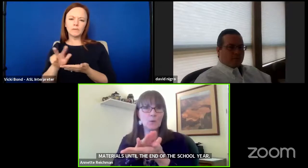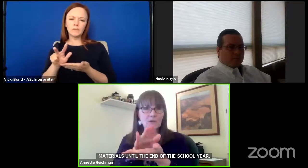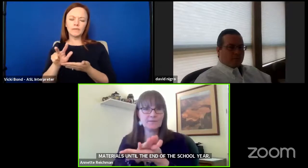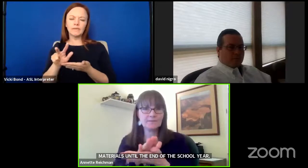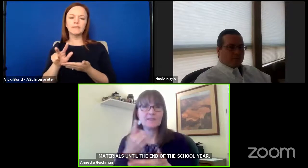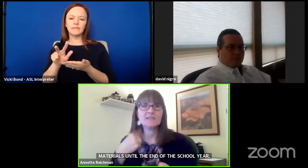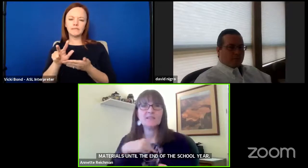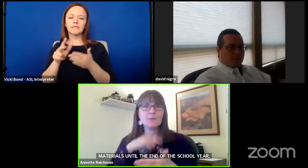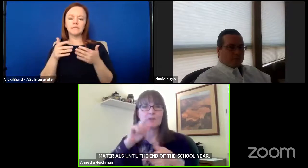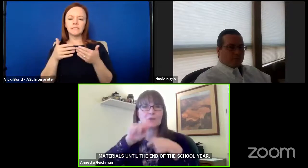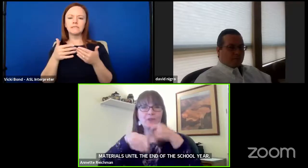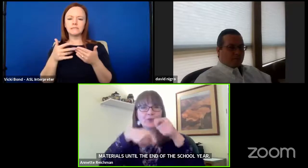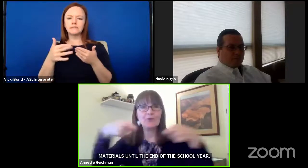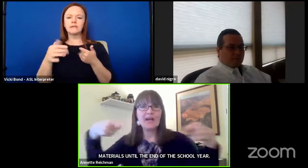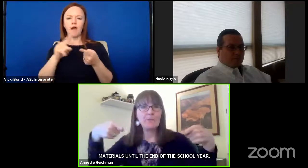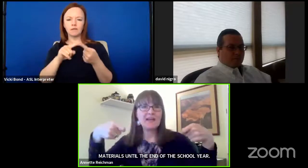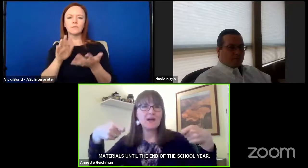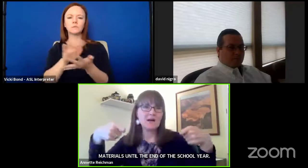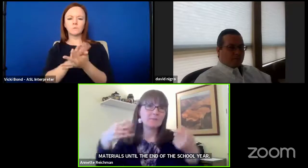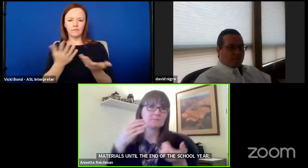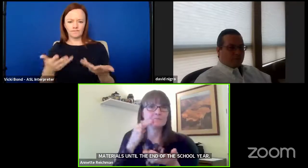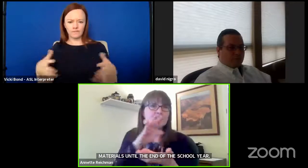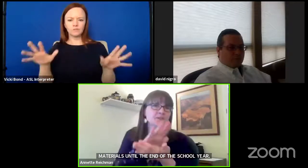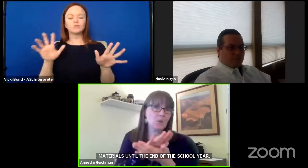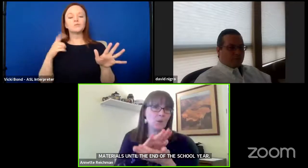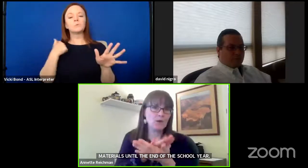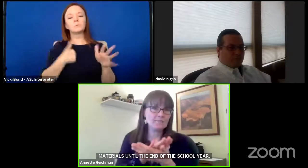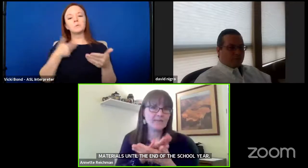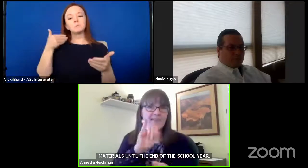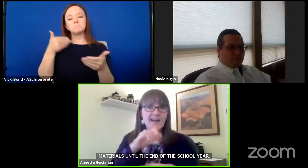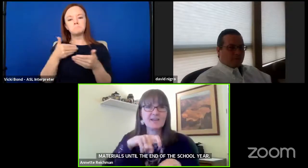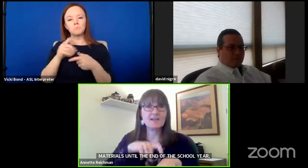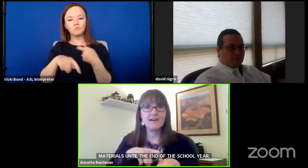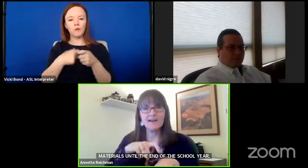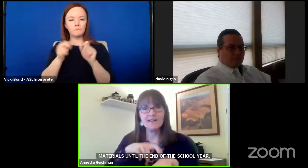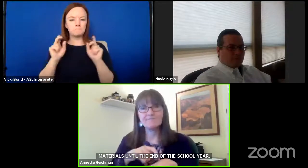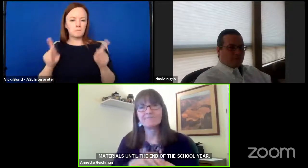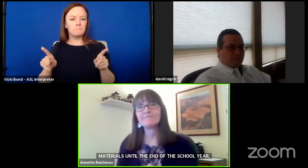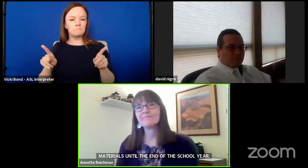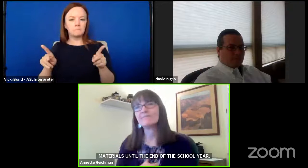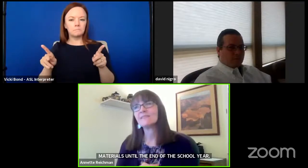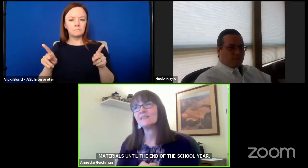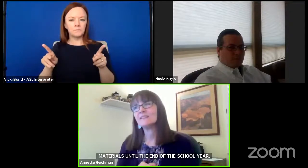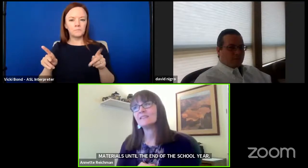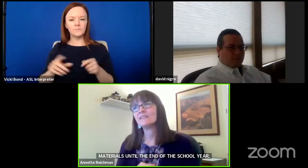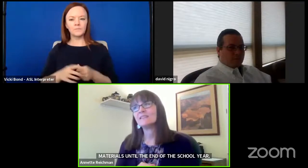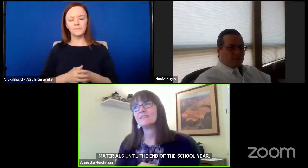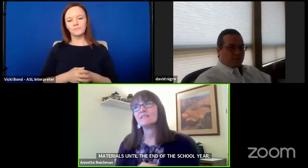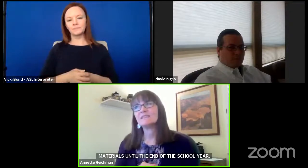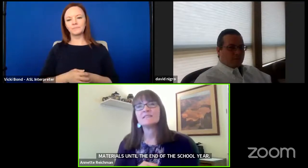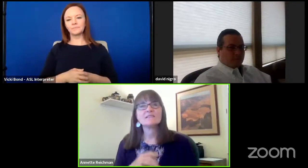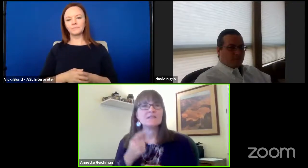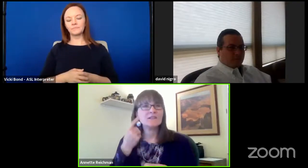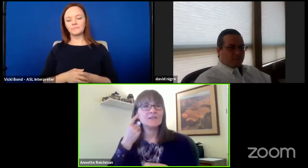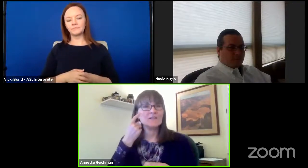of school. We were wrapping up school at that time.